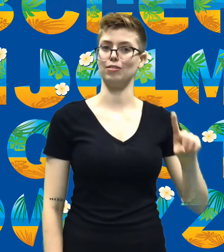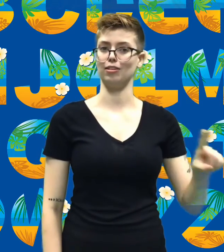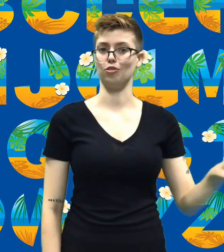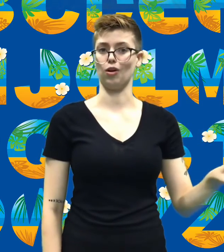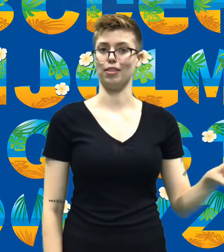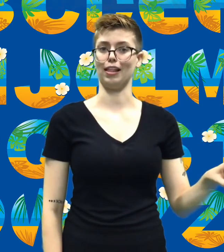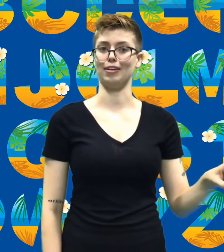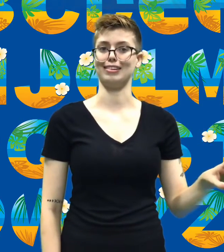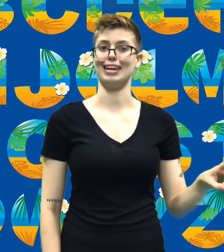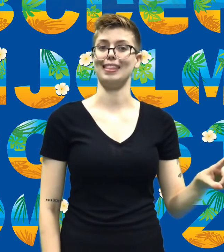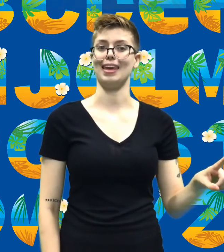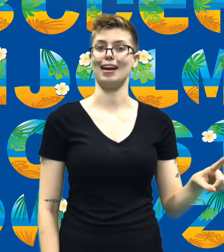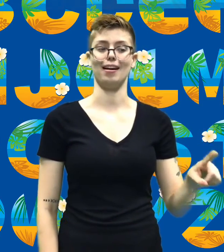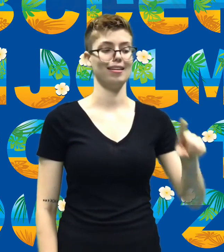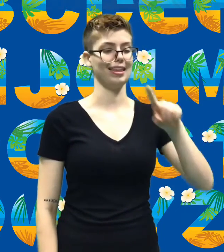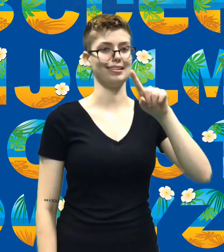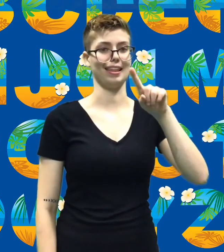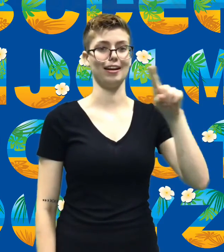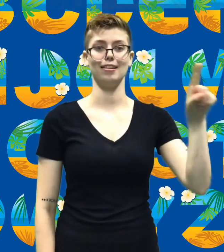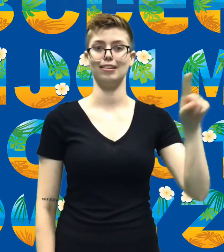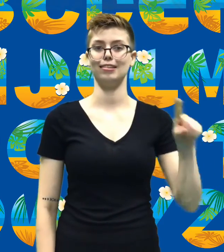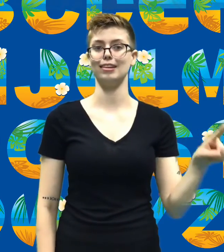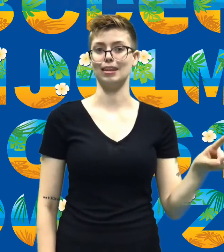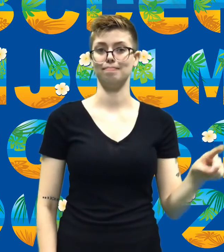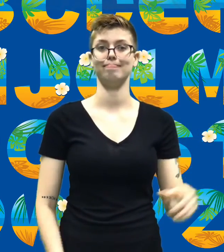to draw the letter Z in the air. That's the letter Z.